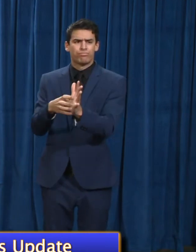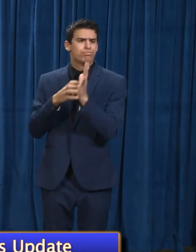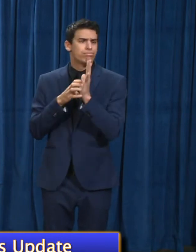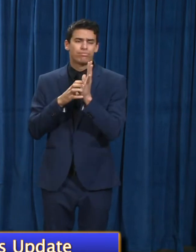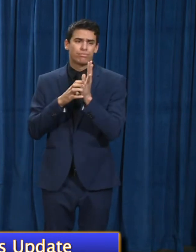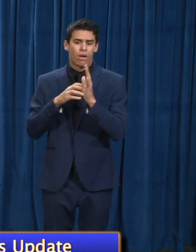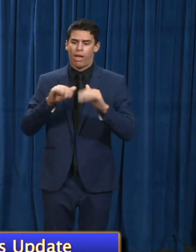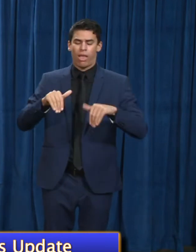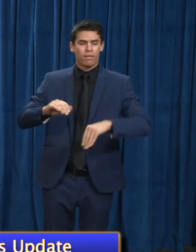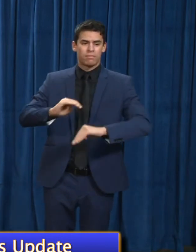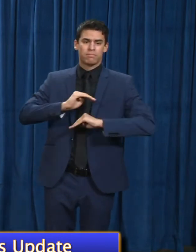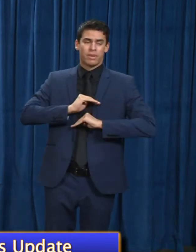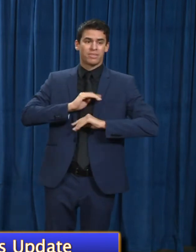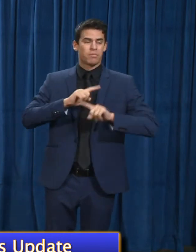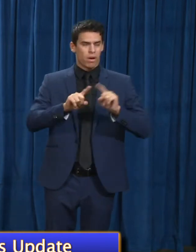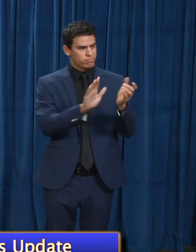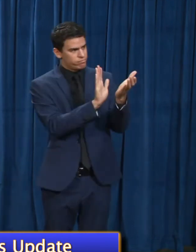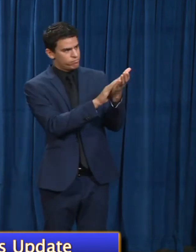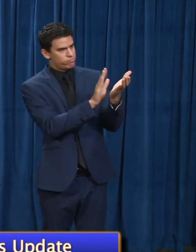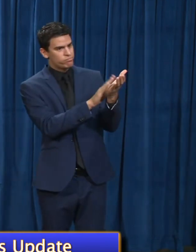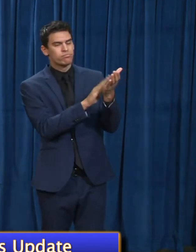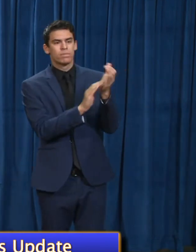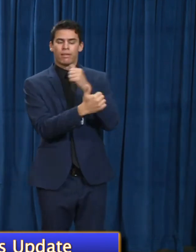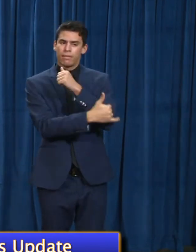our kudos goes out to the county by,